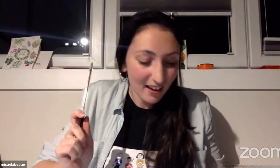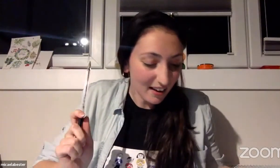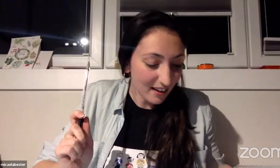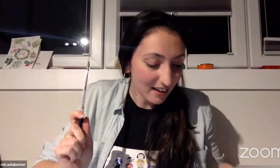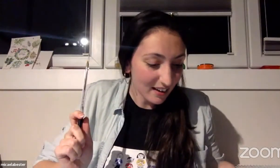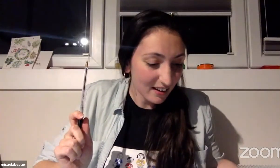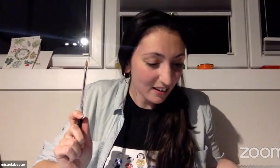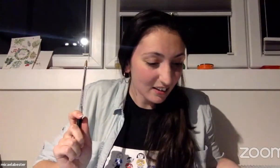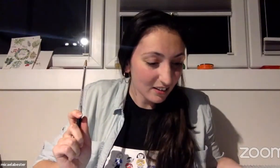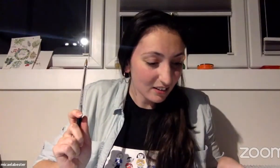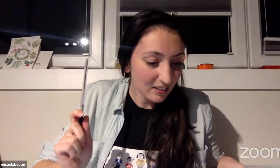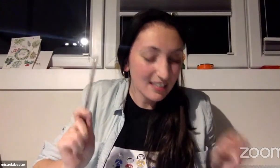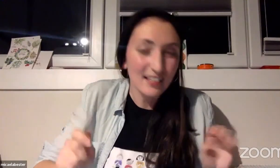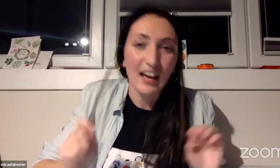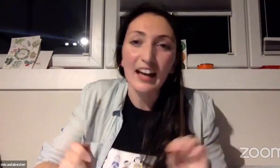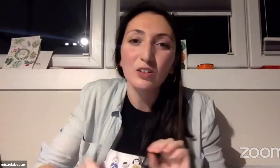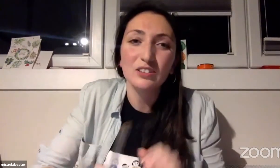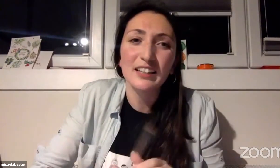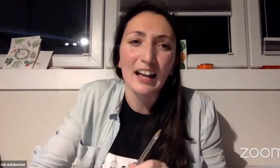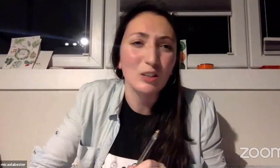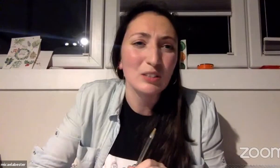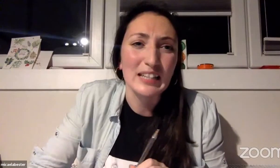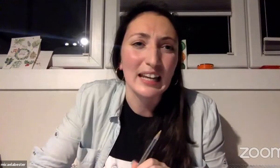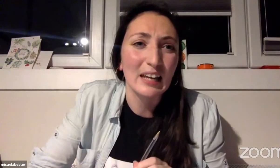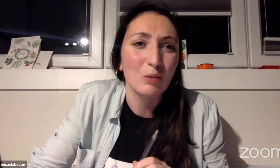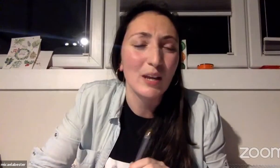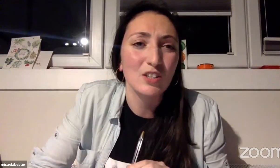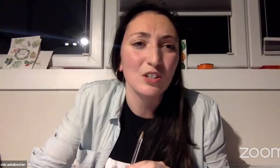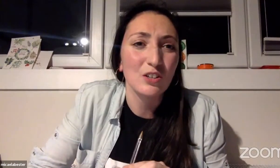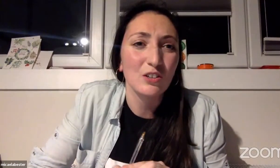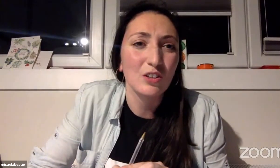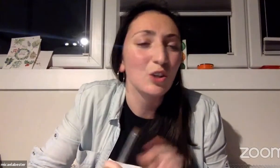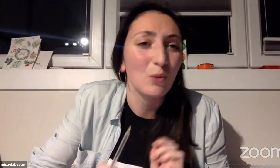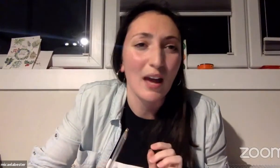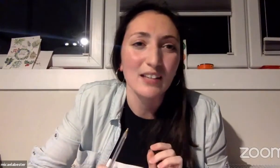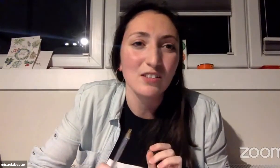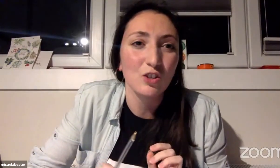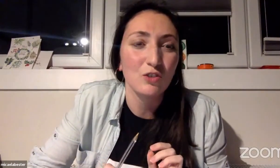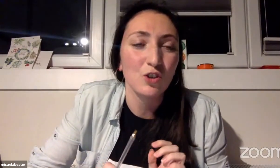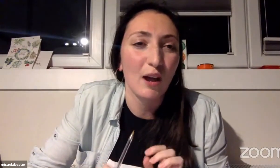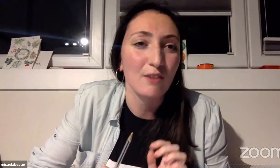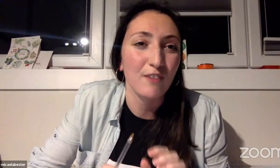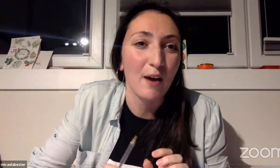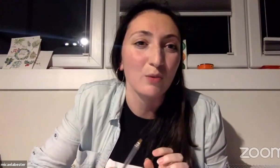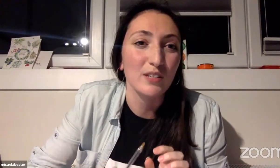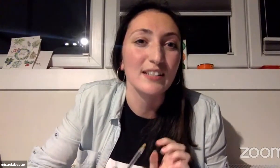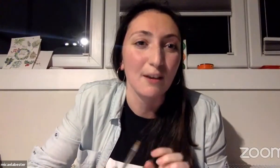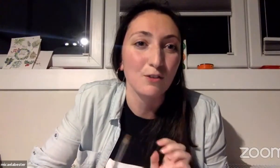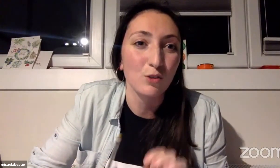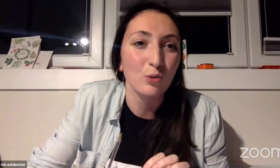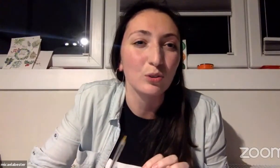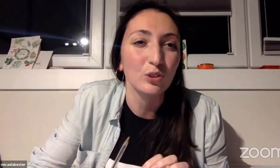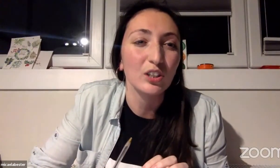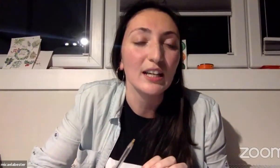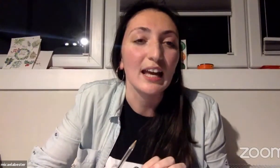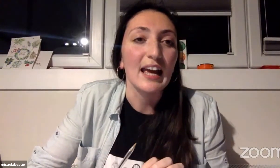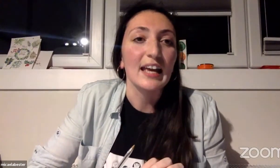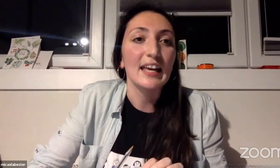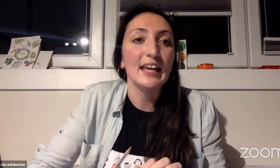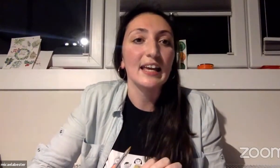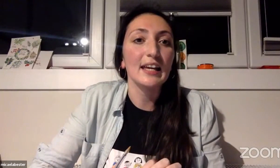when this guy called Gallaudet went to the US to try and found a deaf